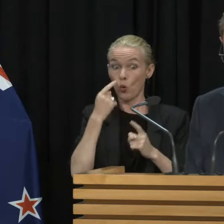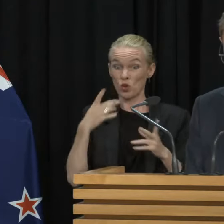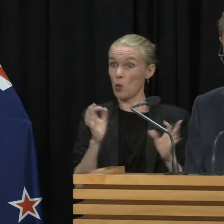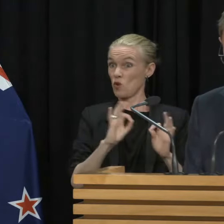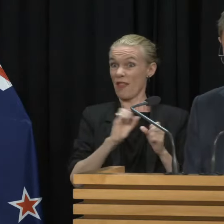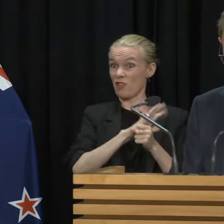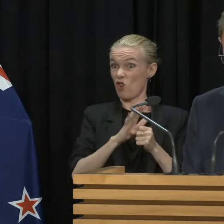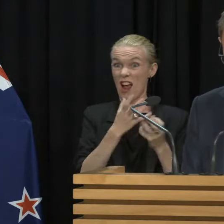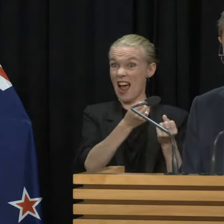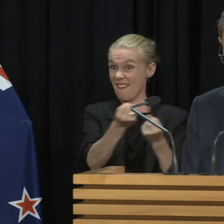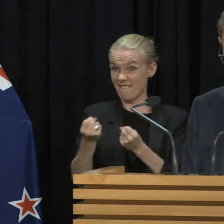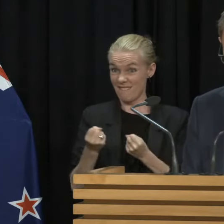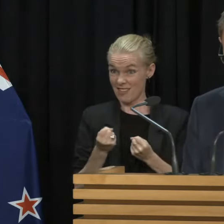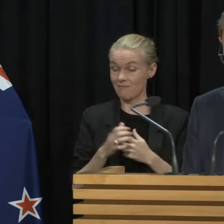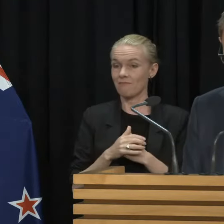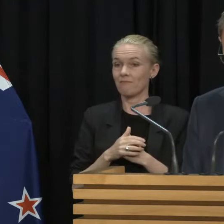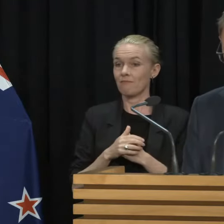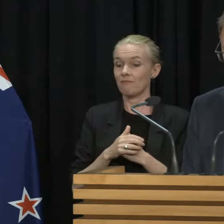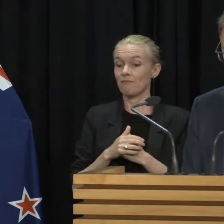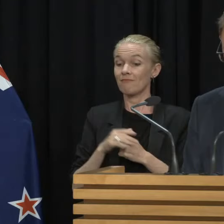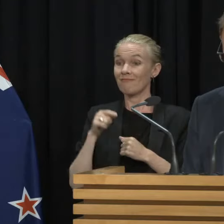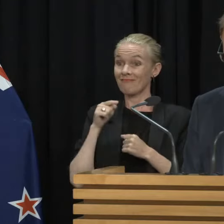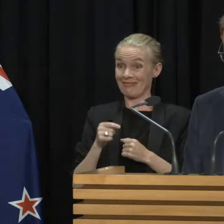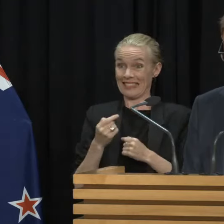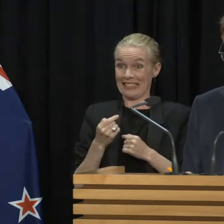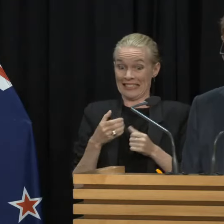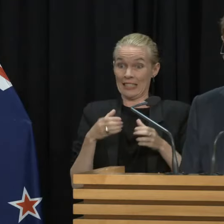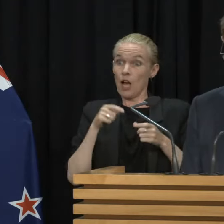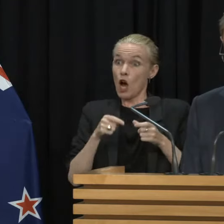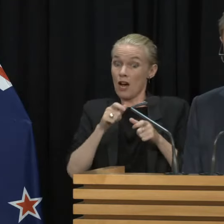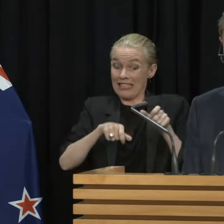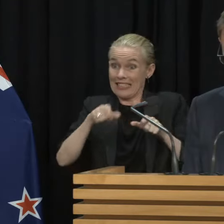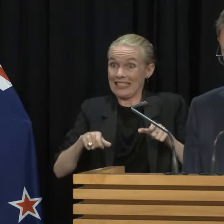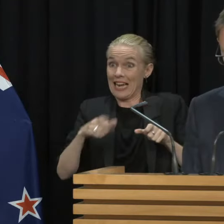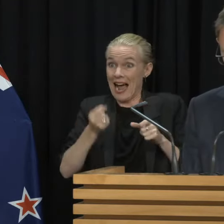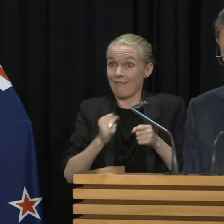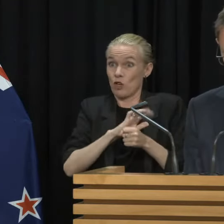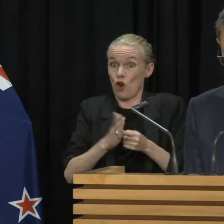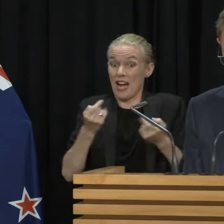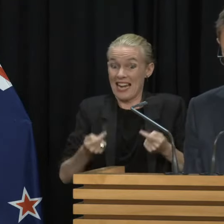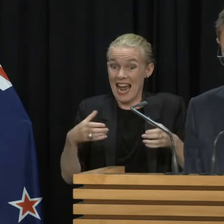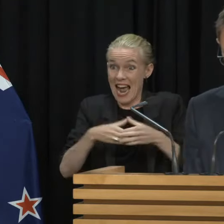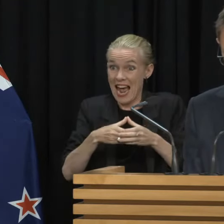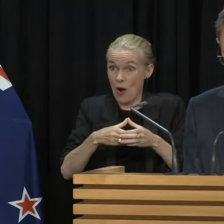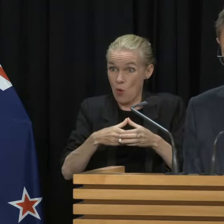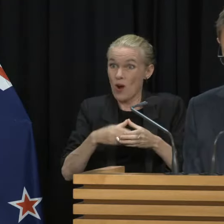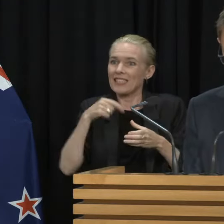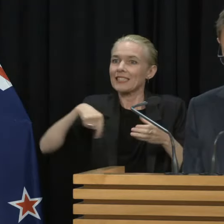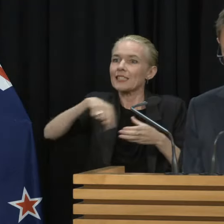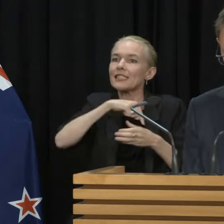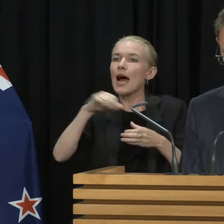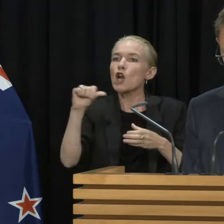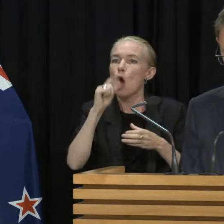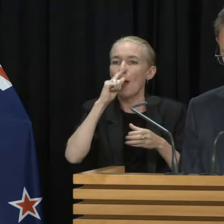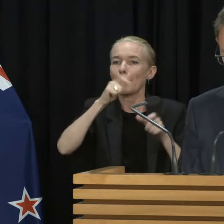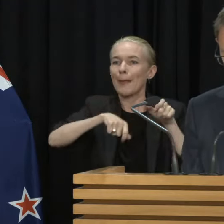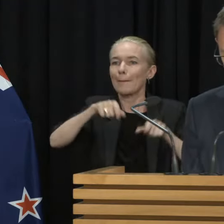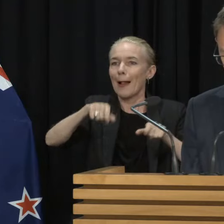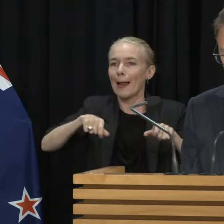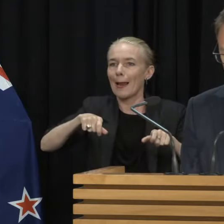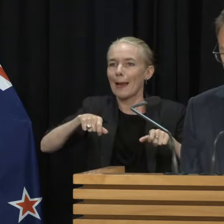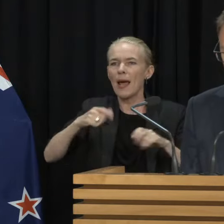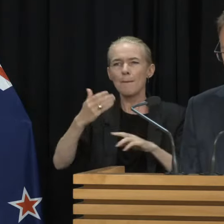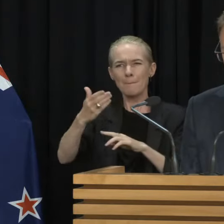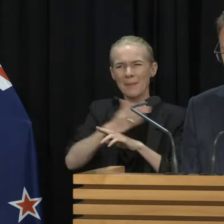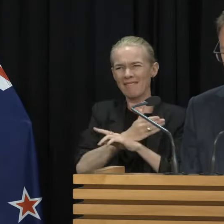the number of cases associated with this most recent cluster to 9. We always indicated that there would potentially be